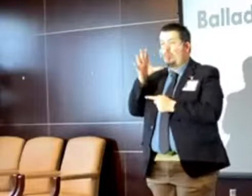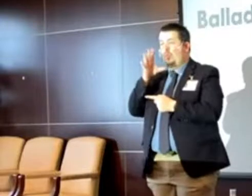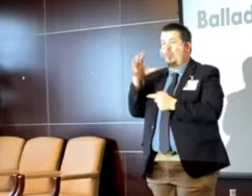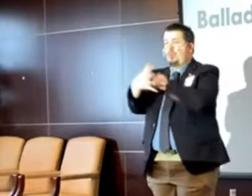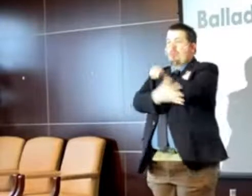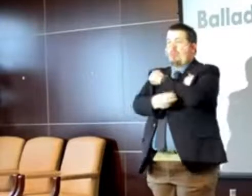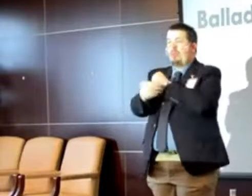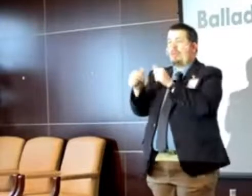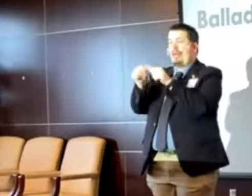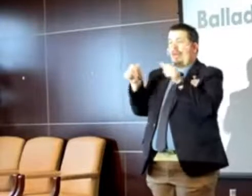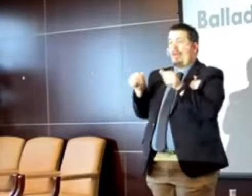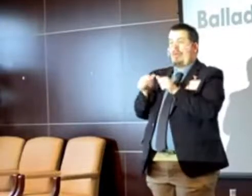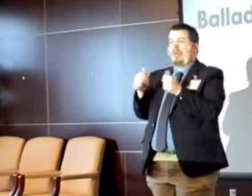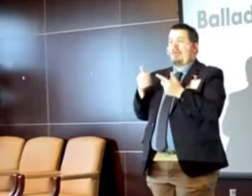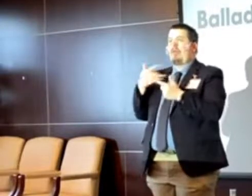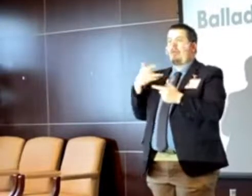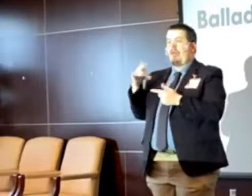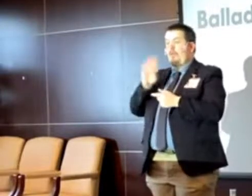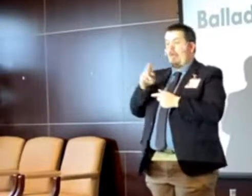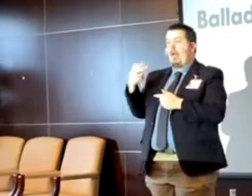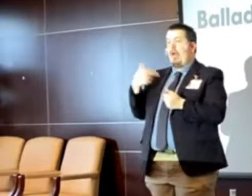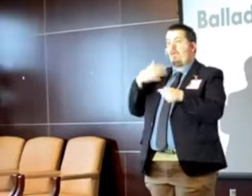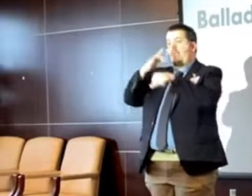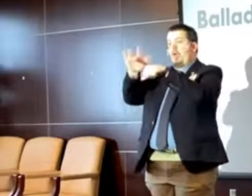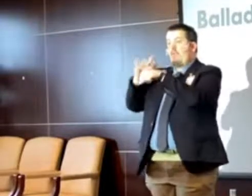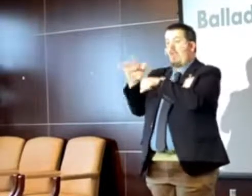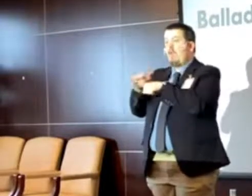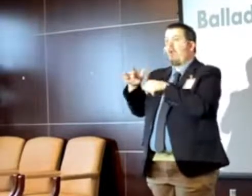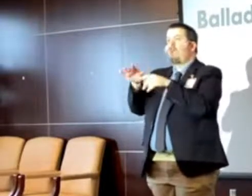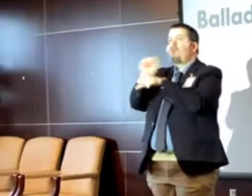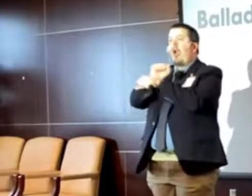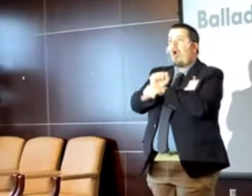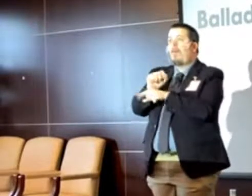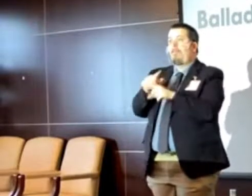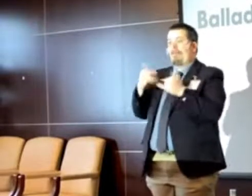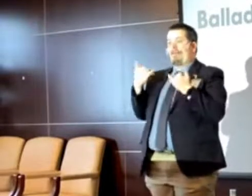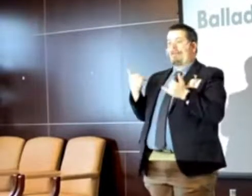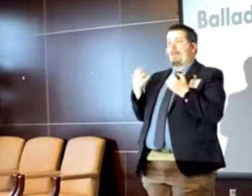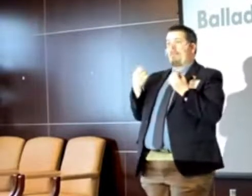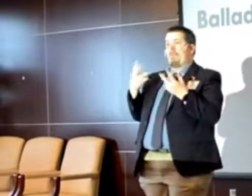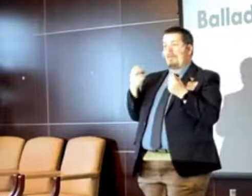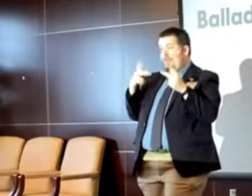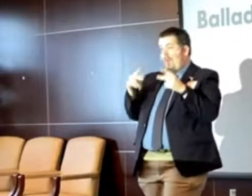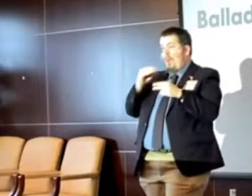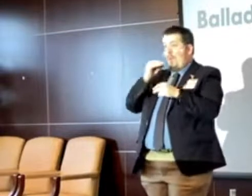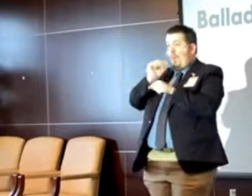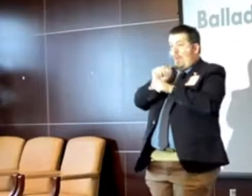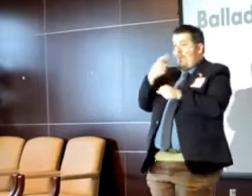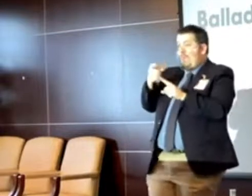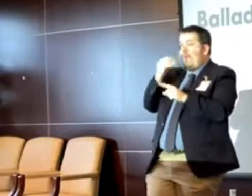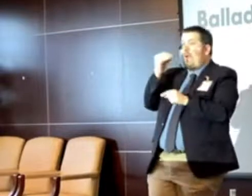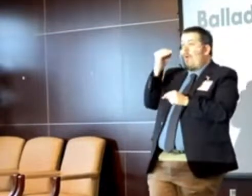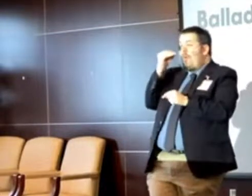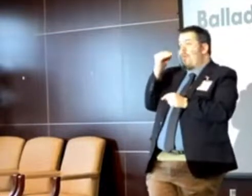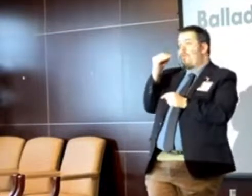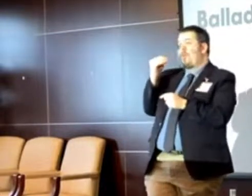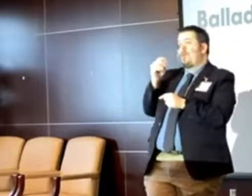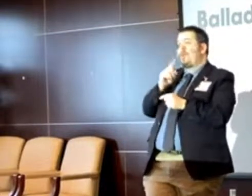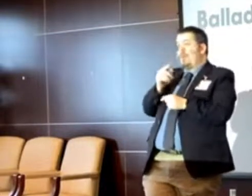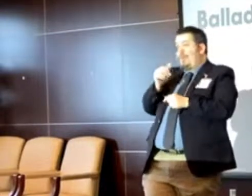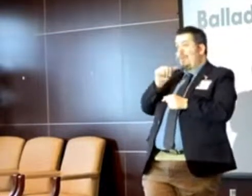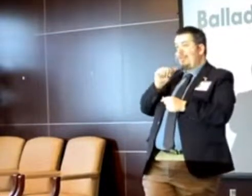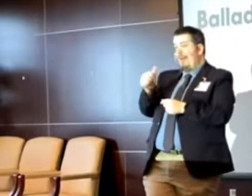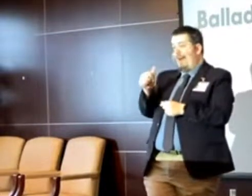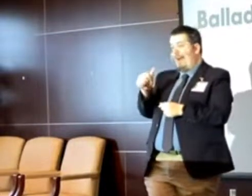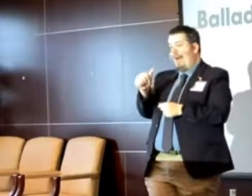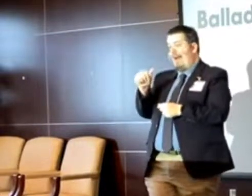look throughout Ballad, we have vacancies throughout the system. What's emerged now with so many people working from home, even in our